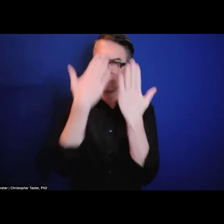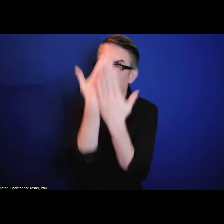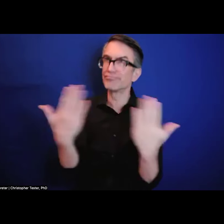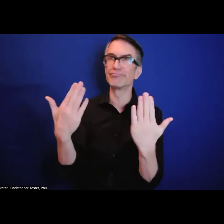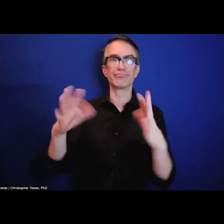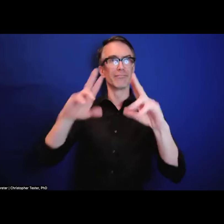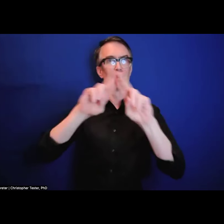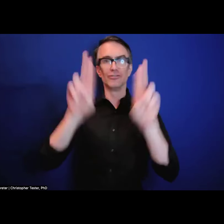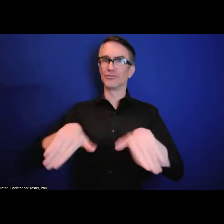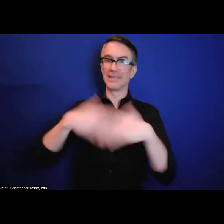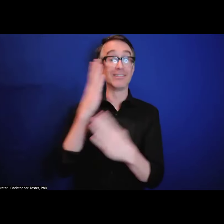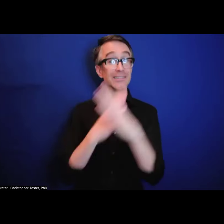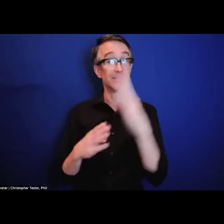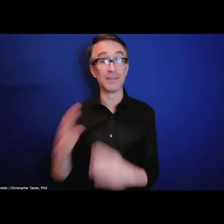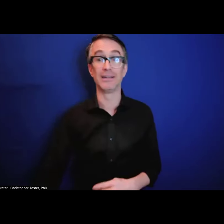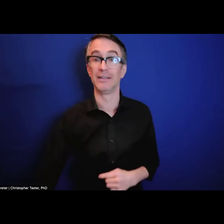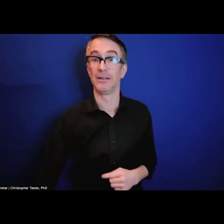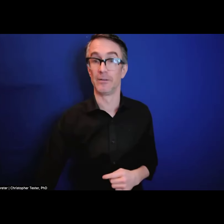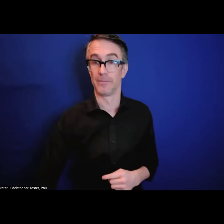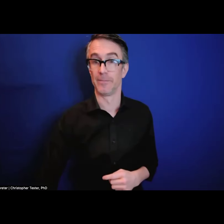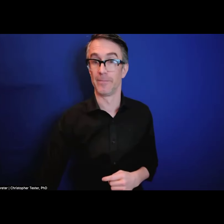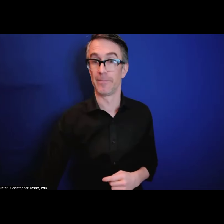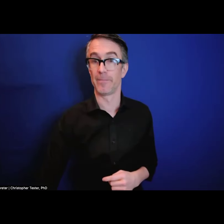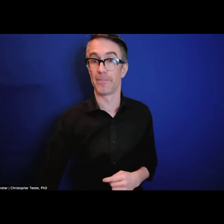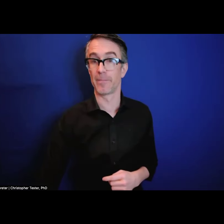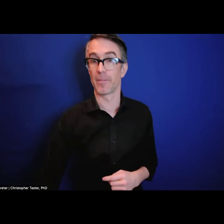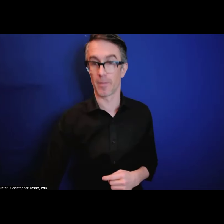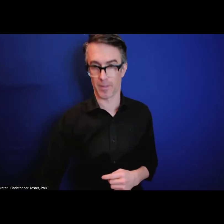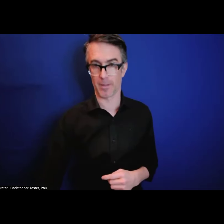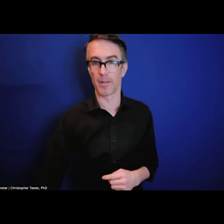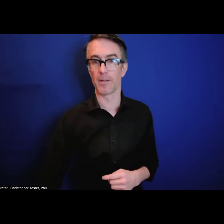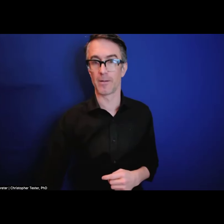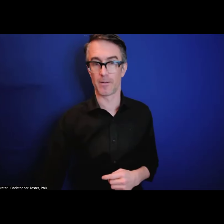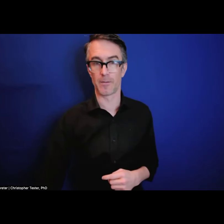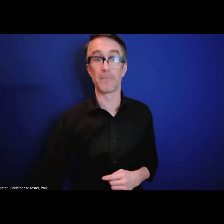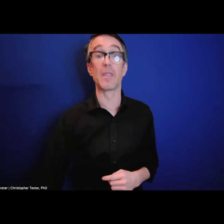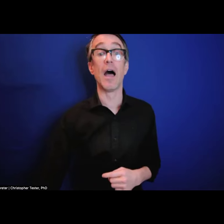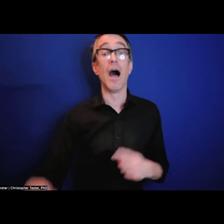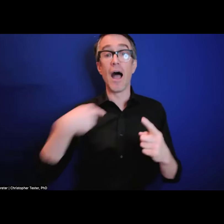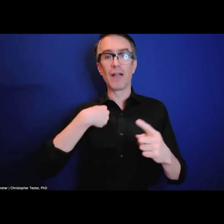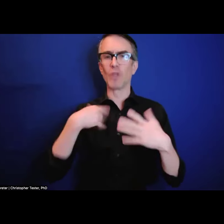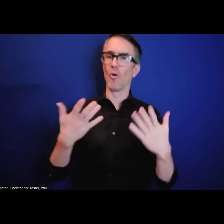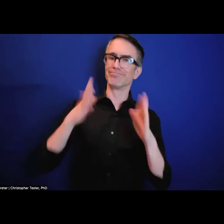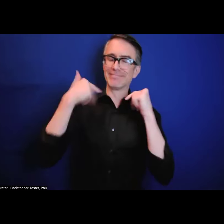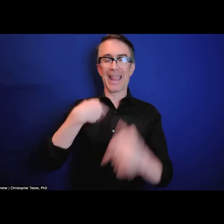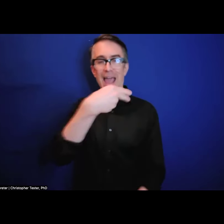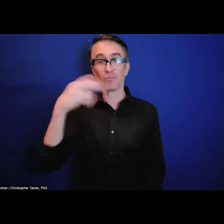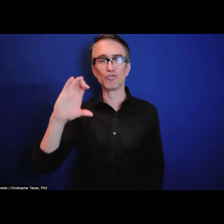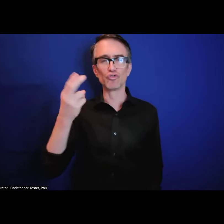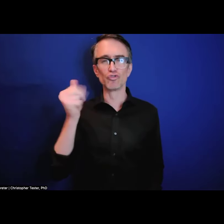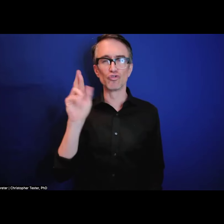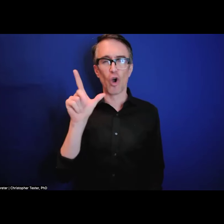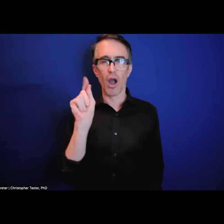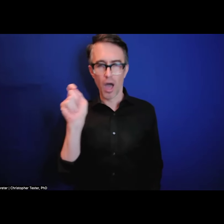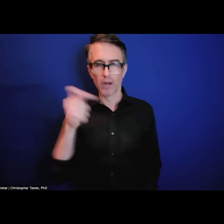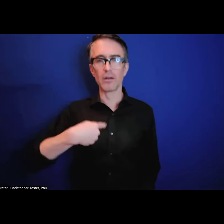McLean-Nalpo. I'm the Global Disability Advisor at the World Bank. I'm a middle-aged brown woman with long brown hair, and I'm